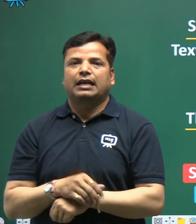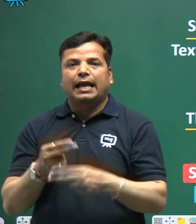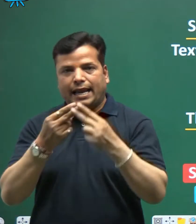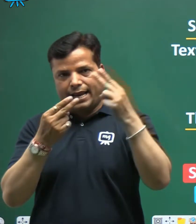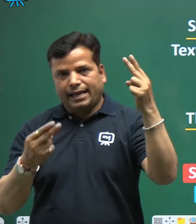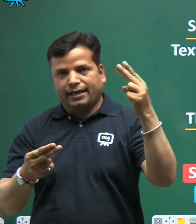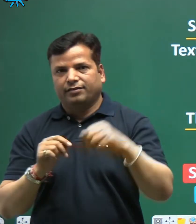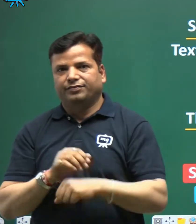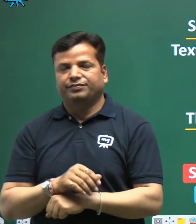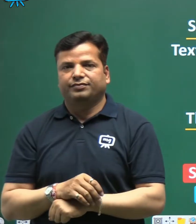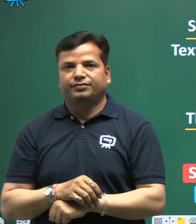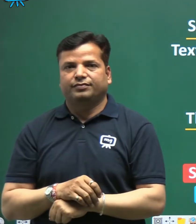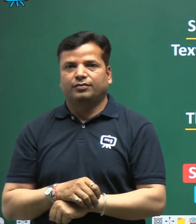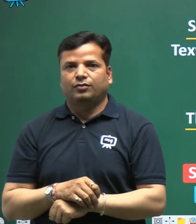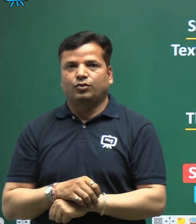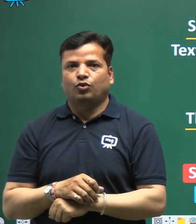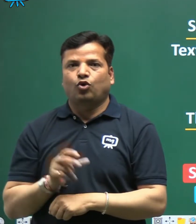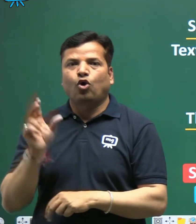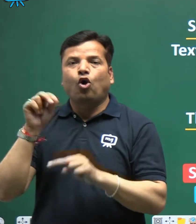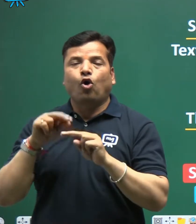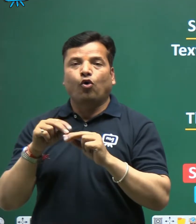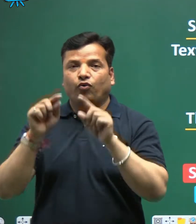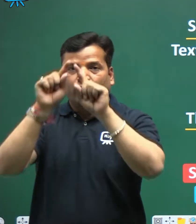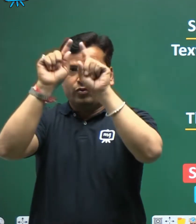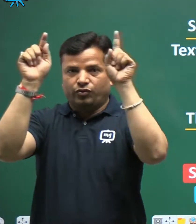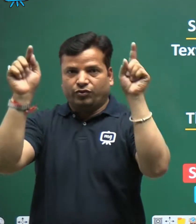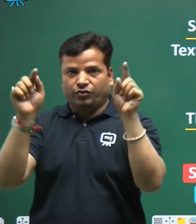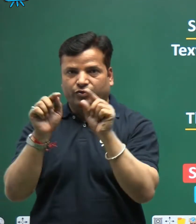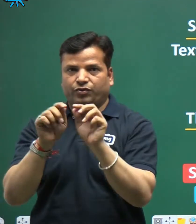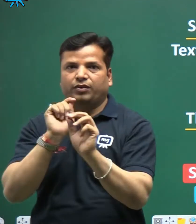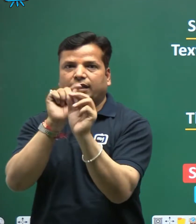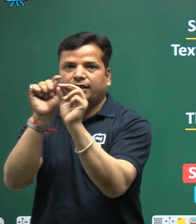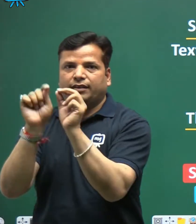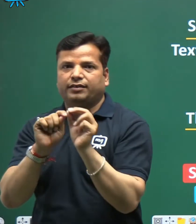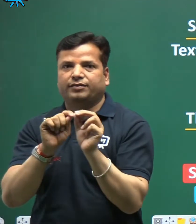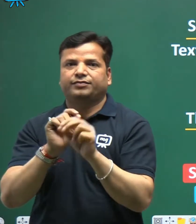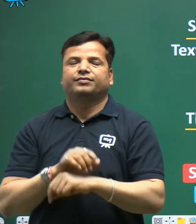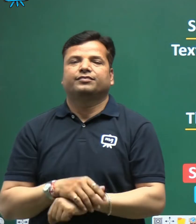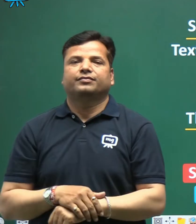tale of a sculpture